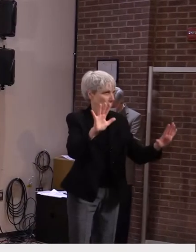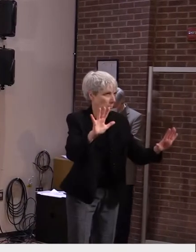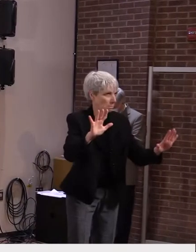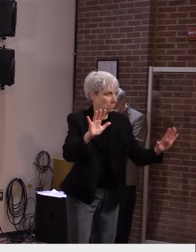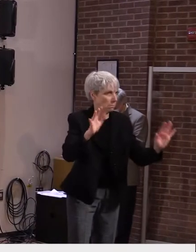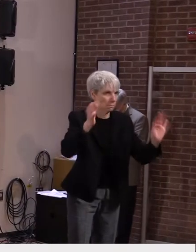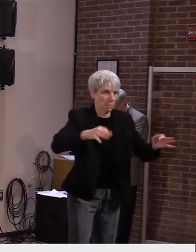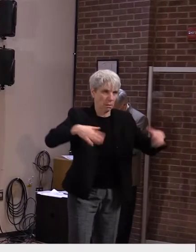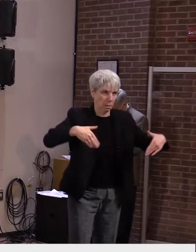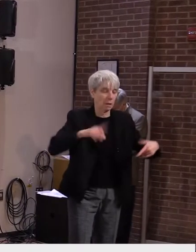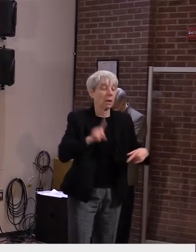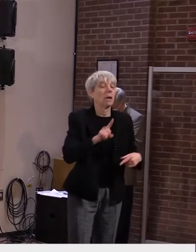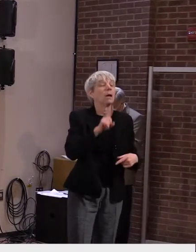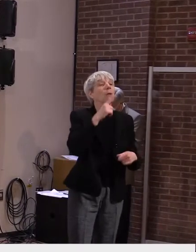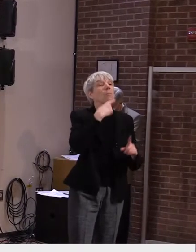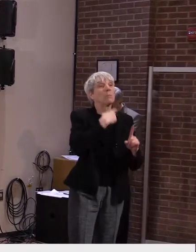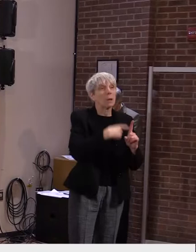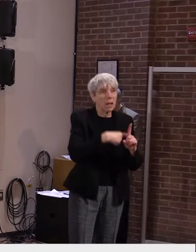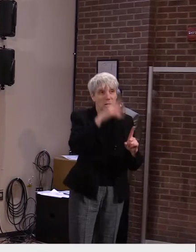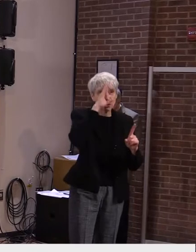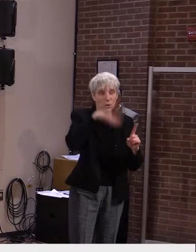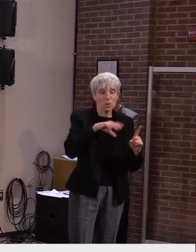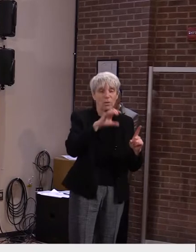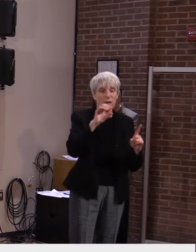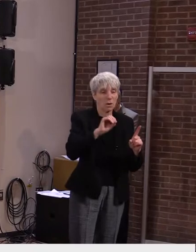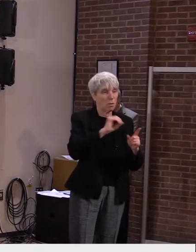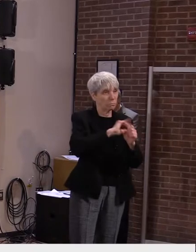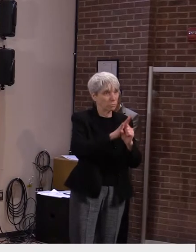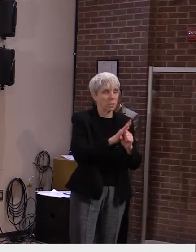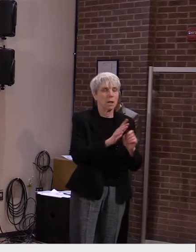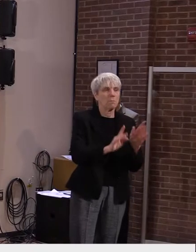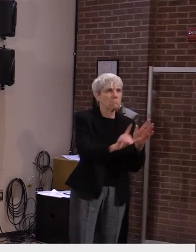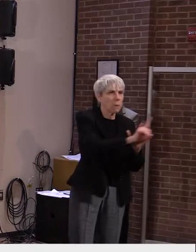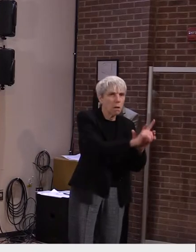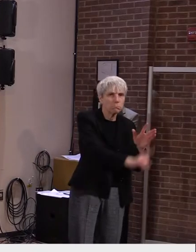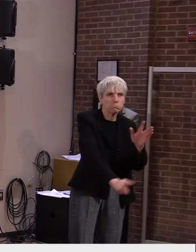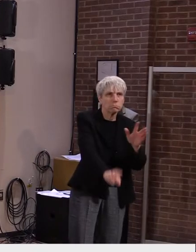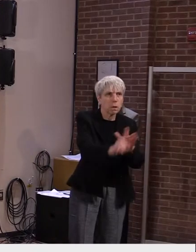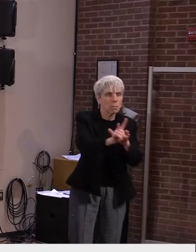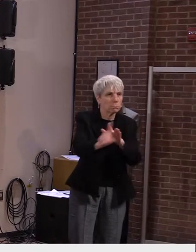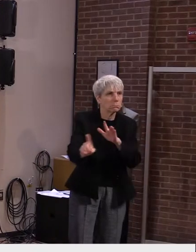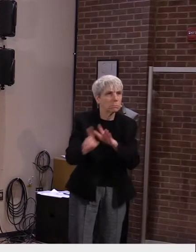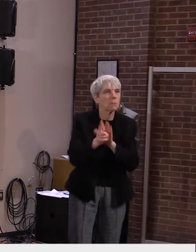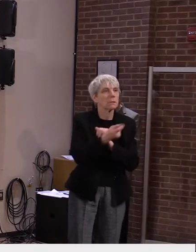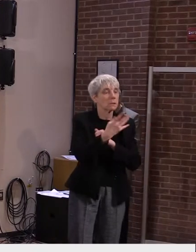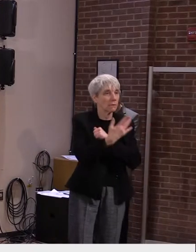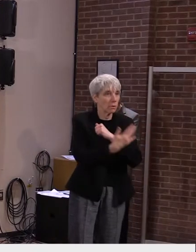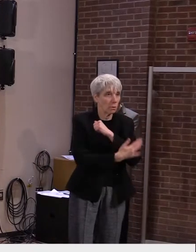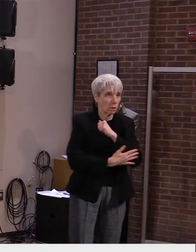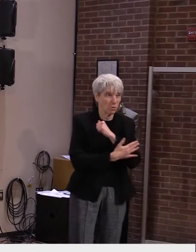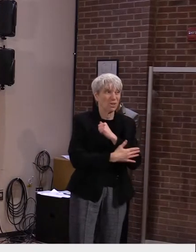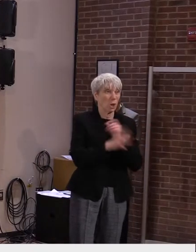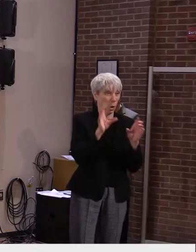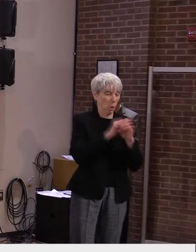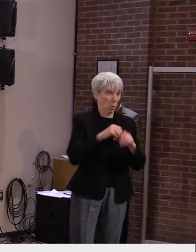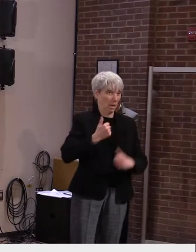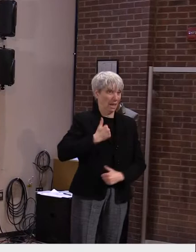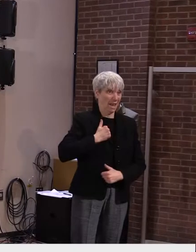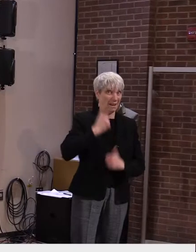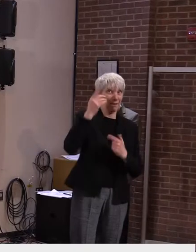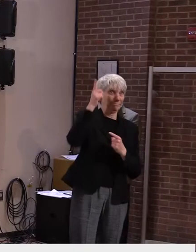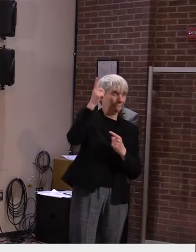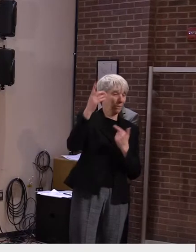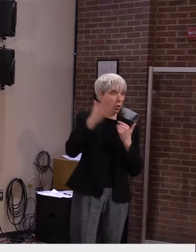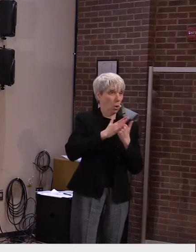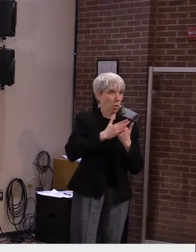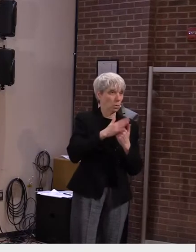shown up, as we all know, in several countries around the world, including on our continent, Canada.